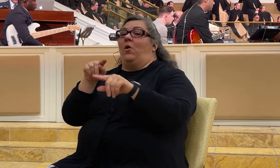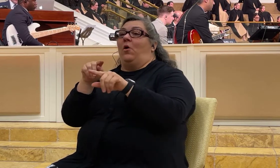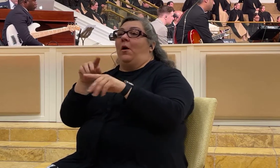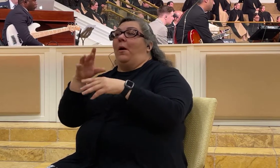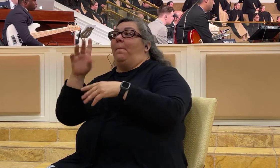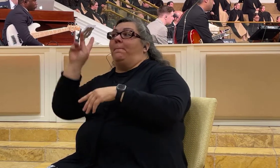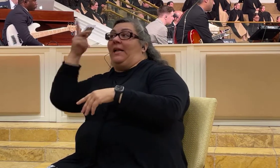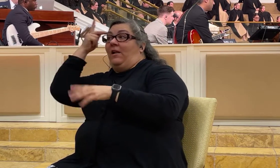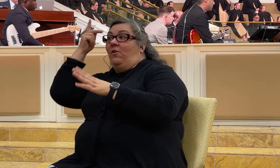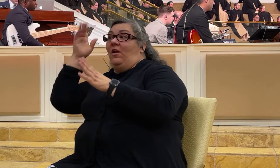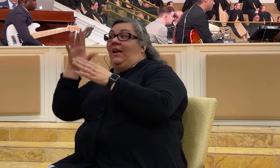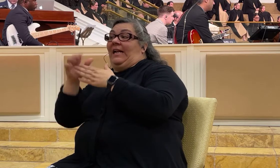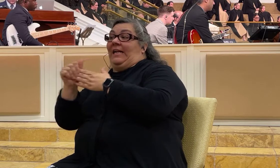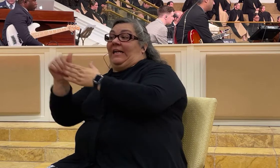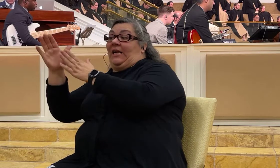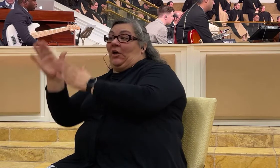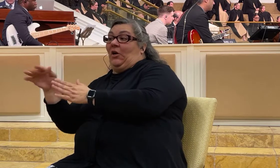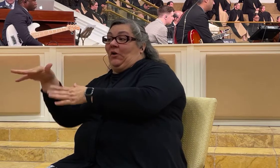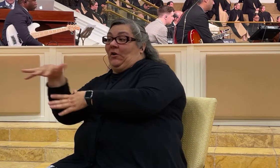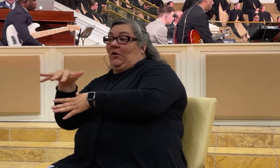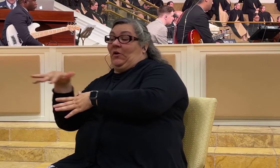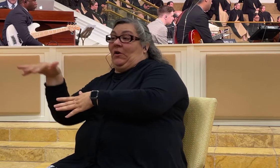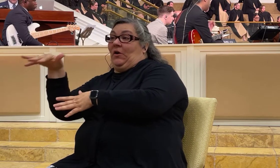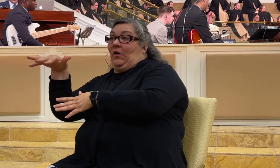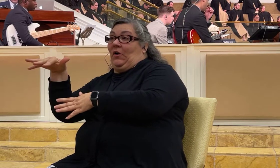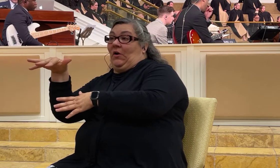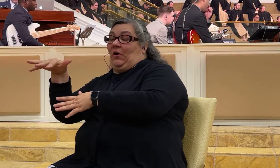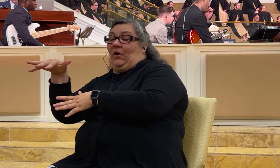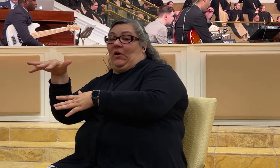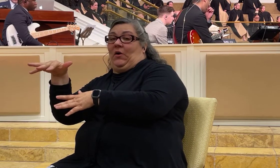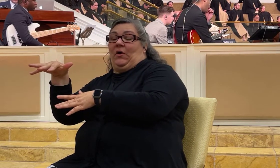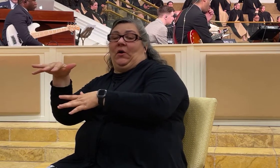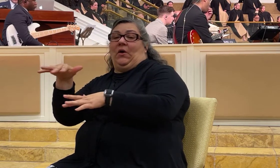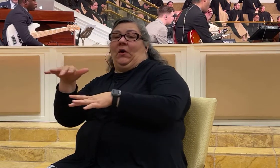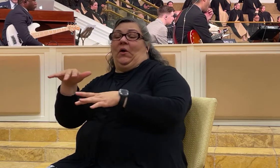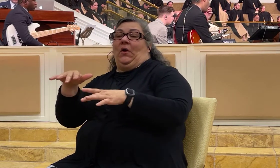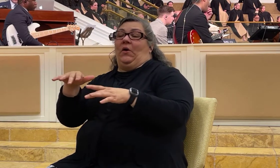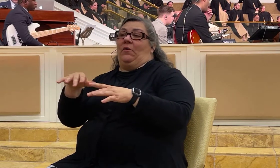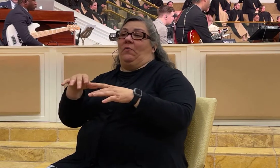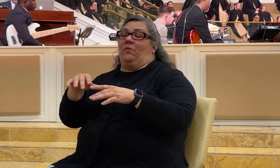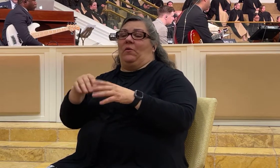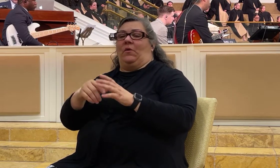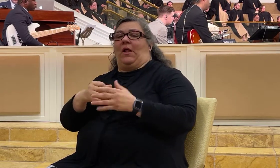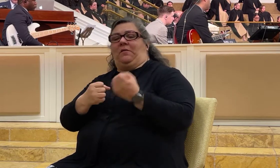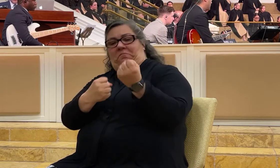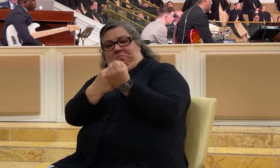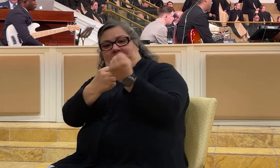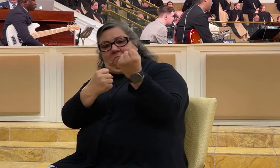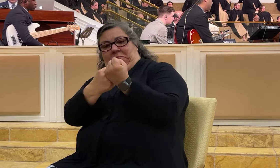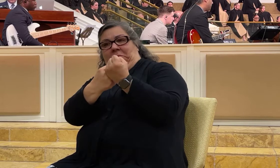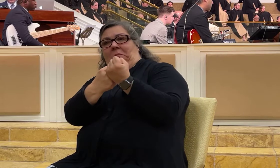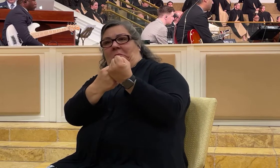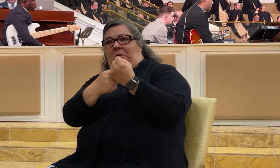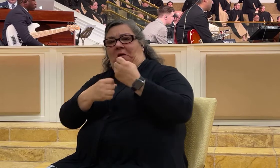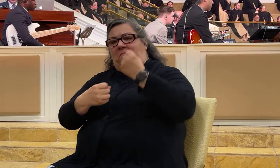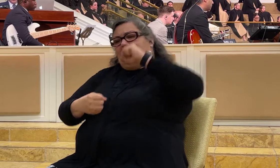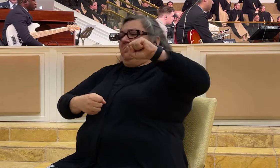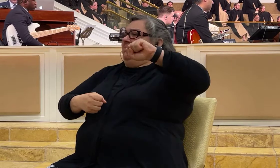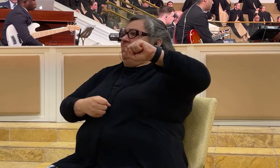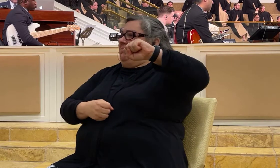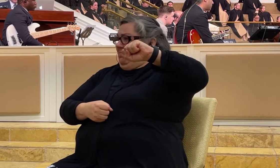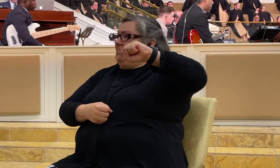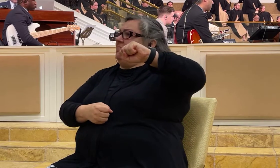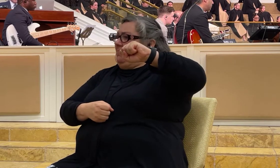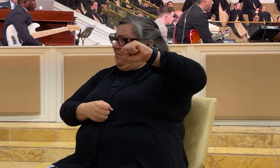political leaders were in sympathy with the fomenting the violence and making,